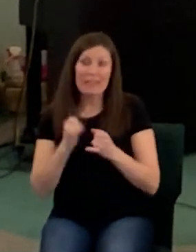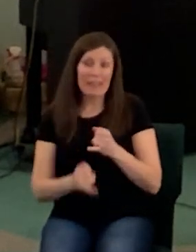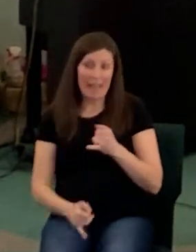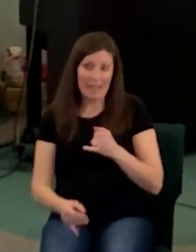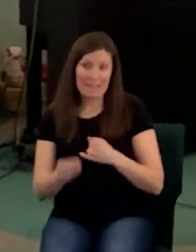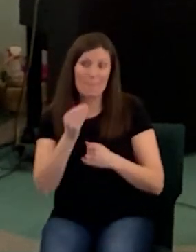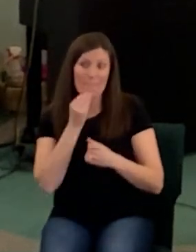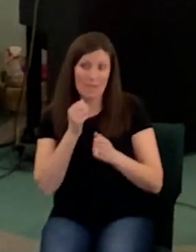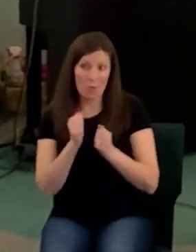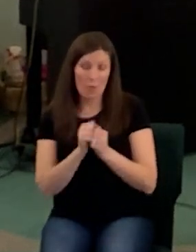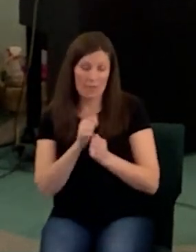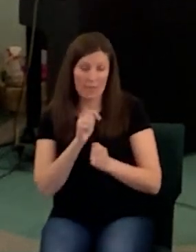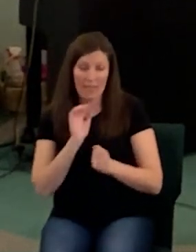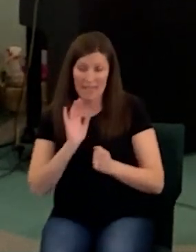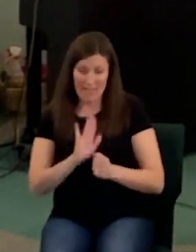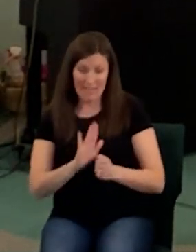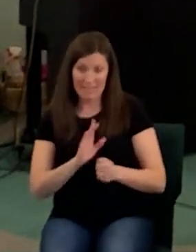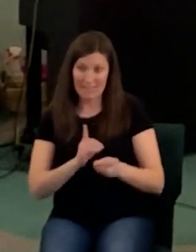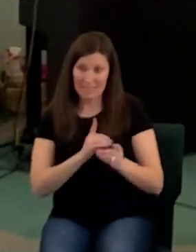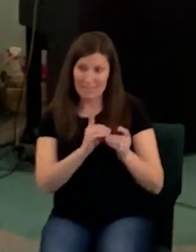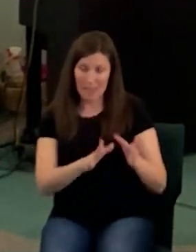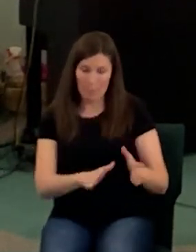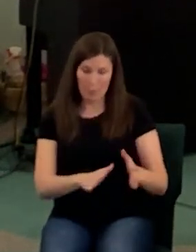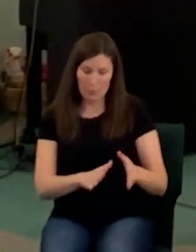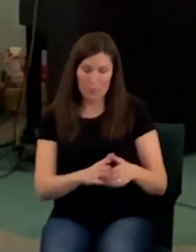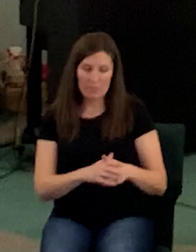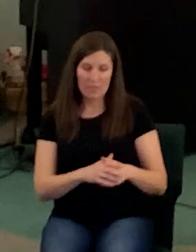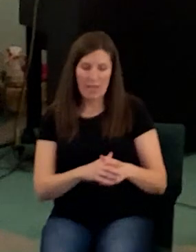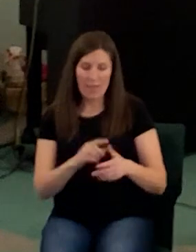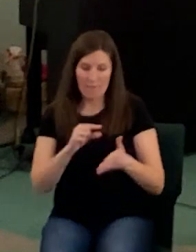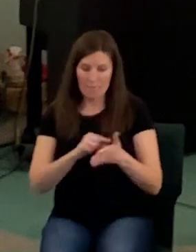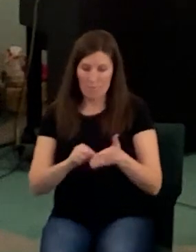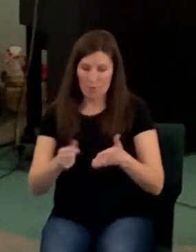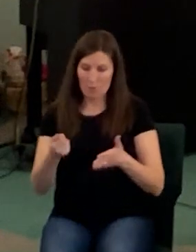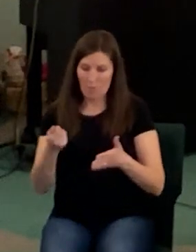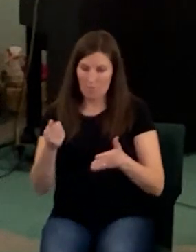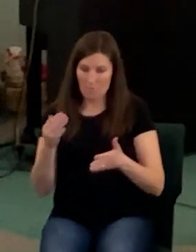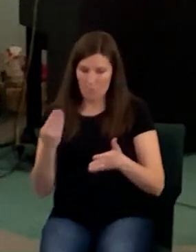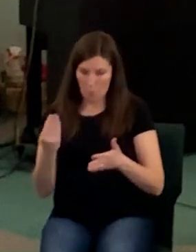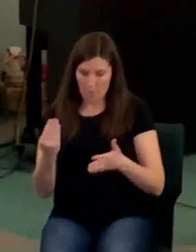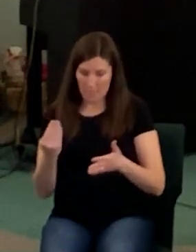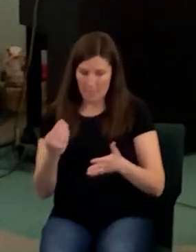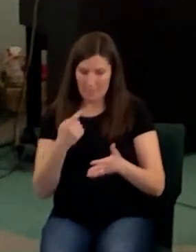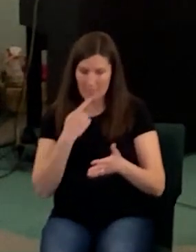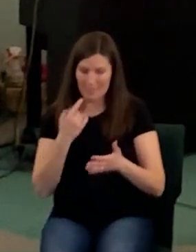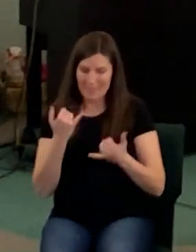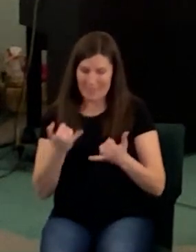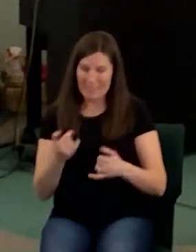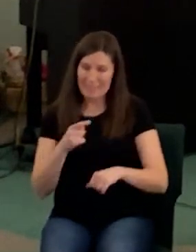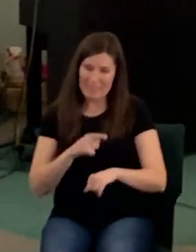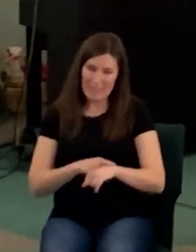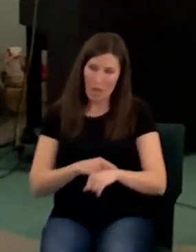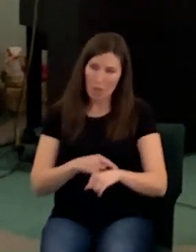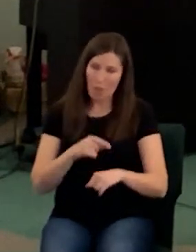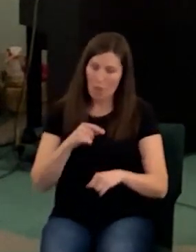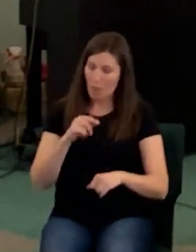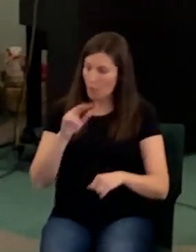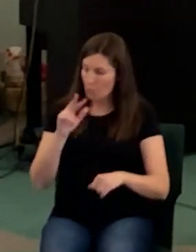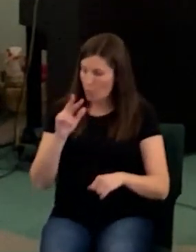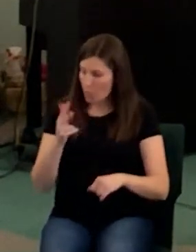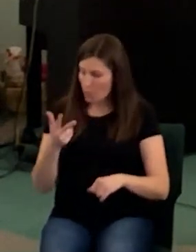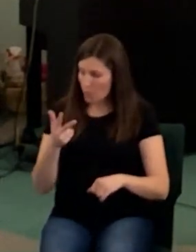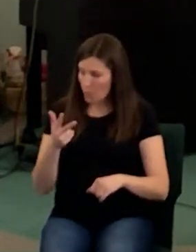in the Gospels. And then in verse 14, this is now the third time Jesus was manifested